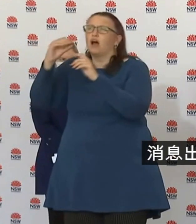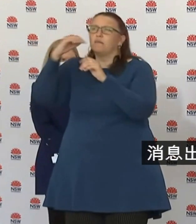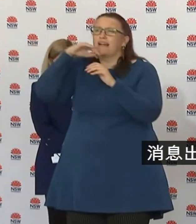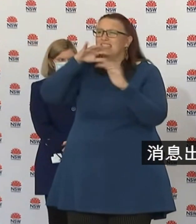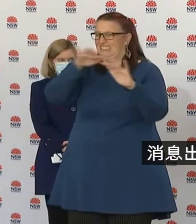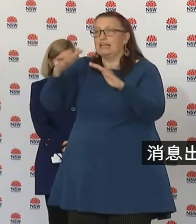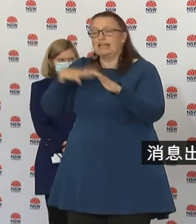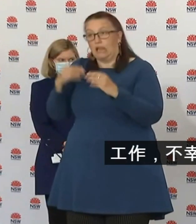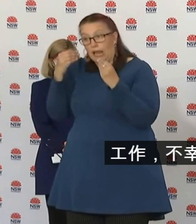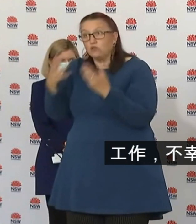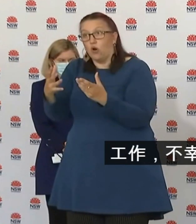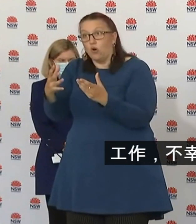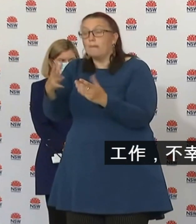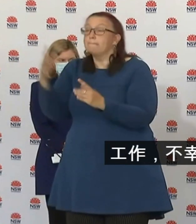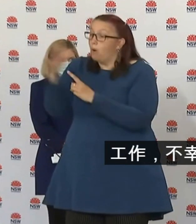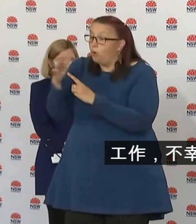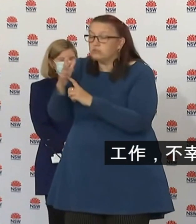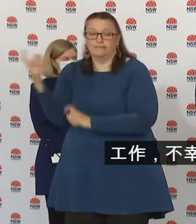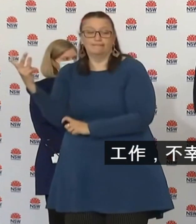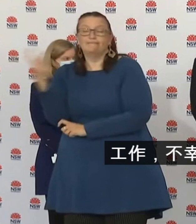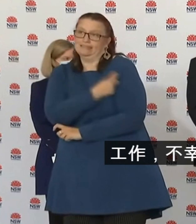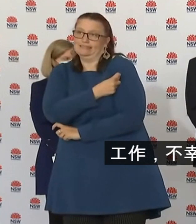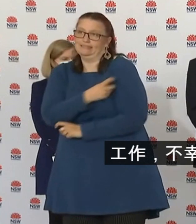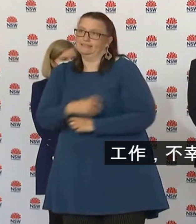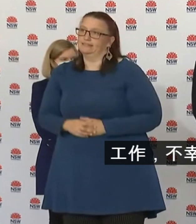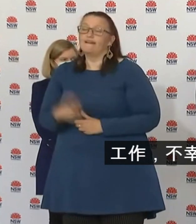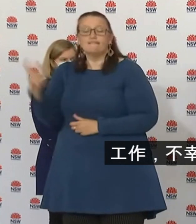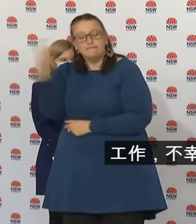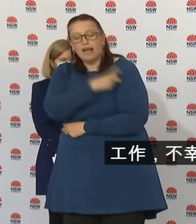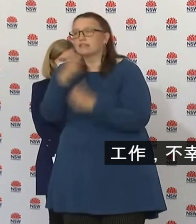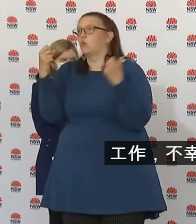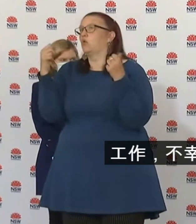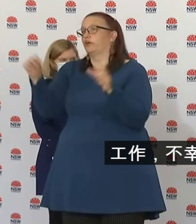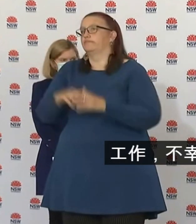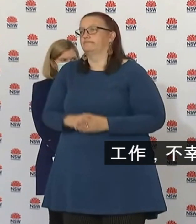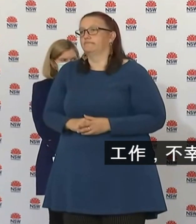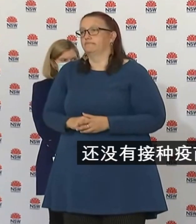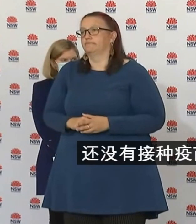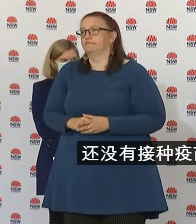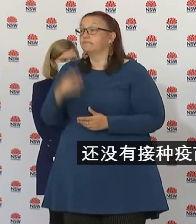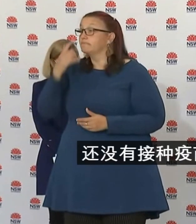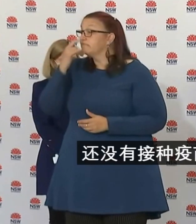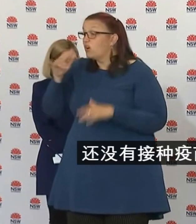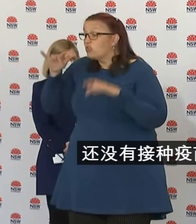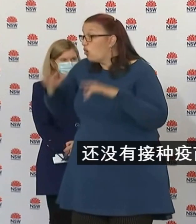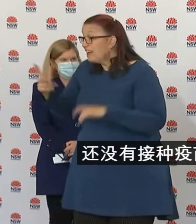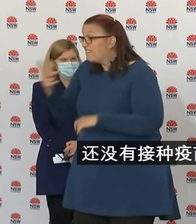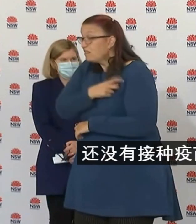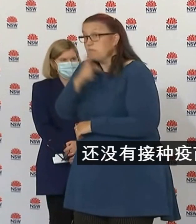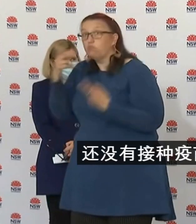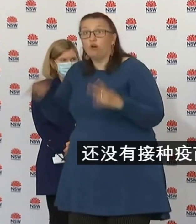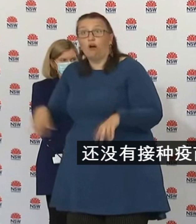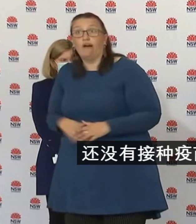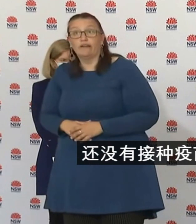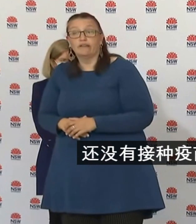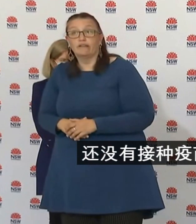evidence is there. The vaccines work. And unfortunately, we are seeing deaths in many people who haven't had the vaccine. So